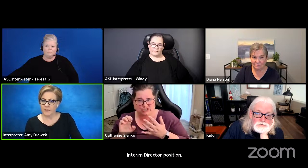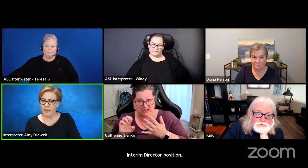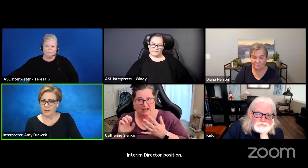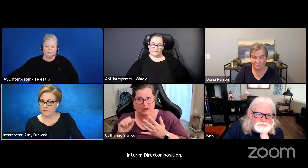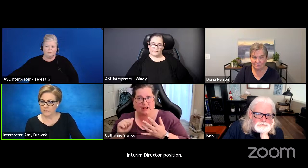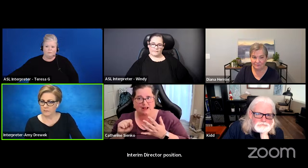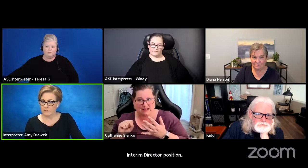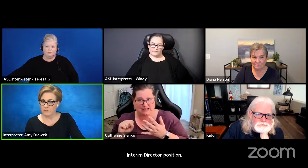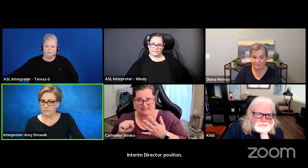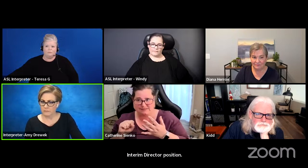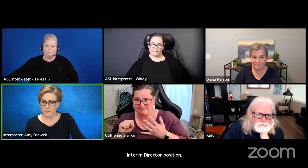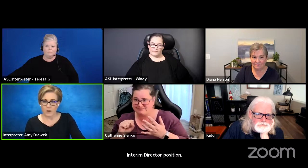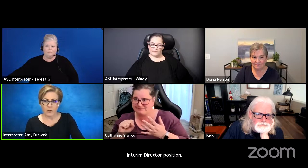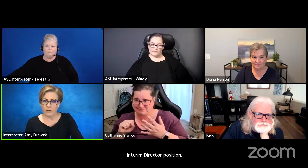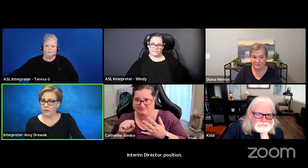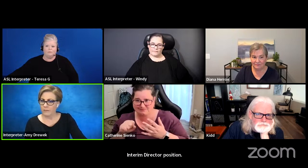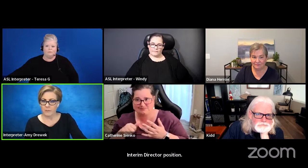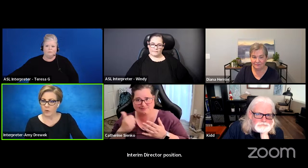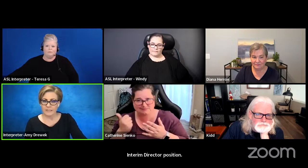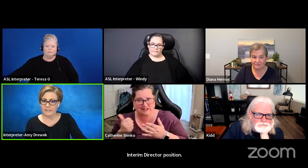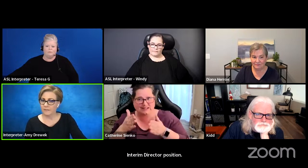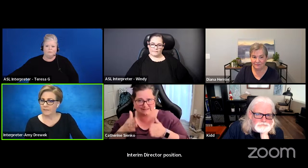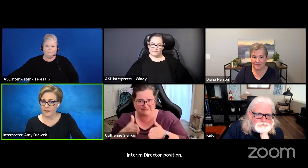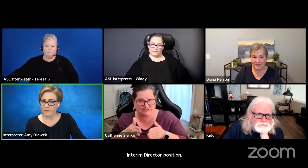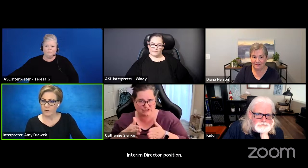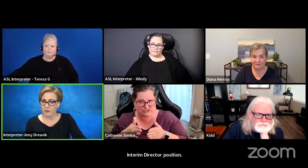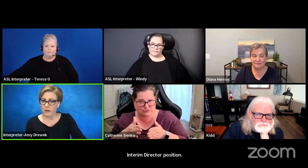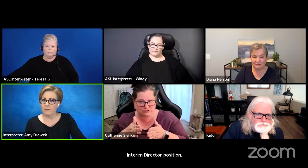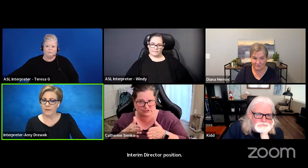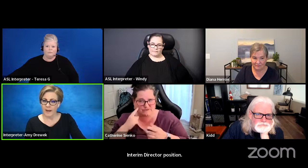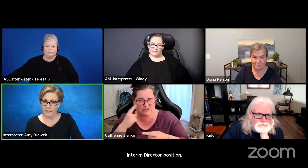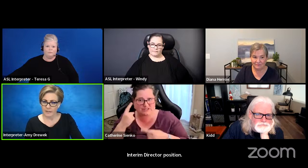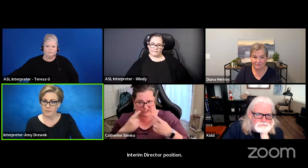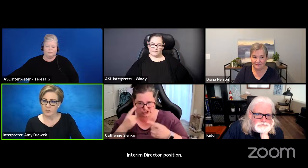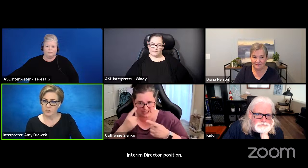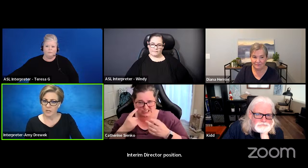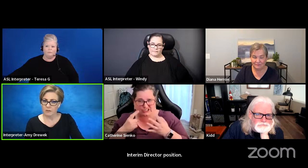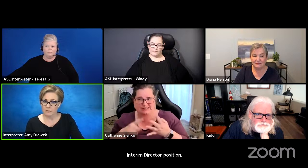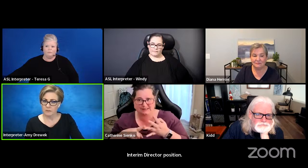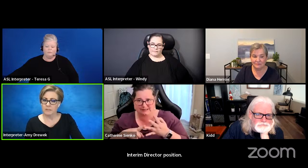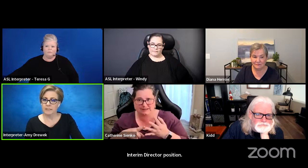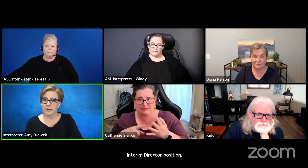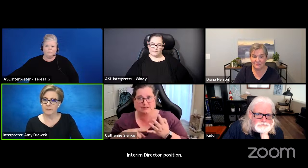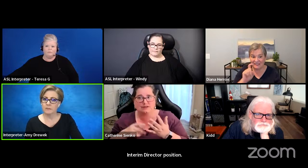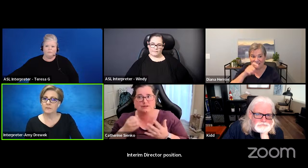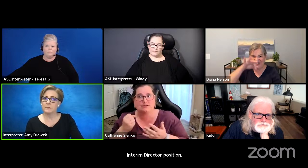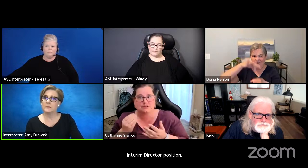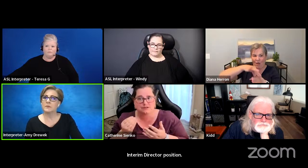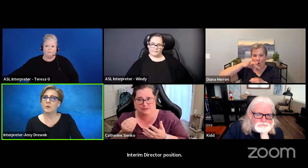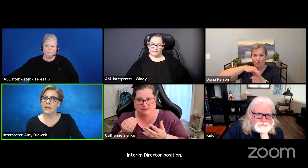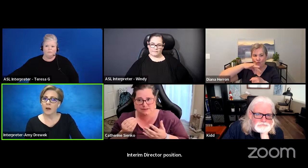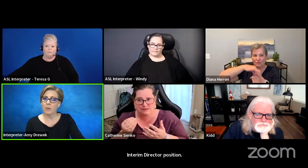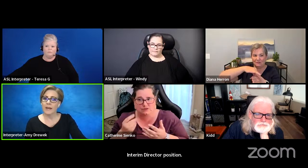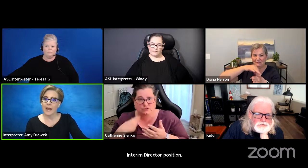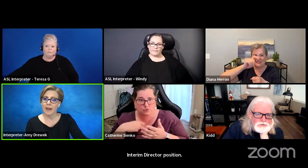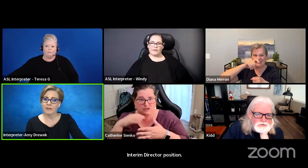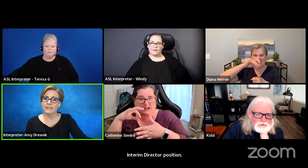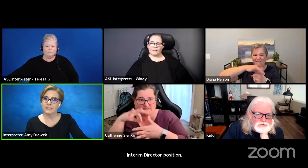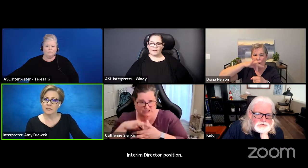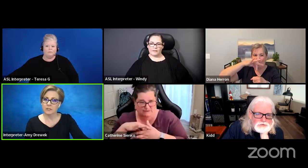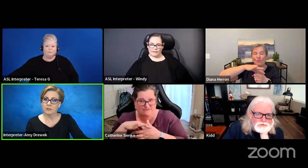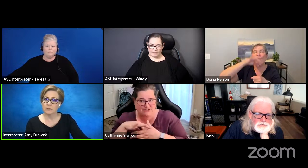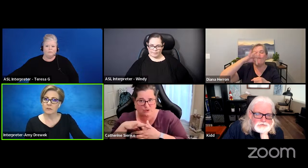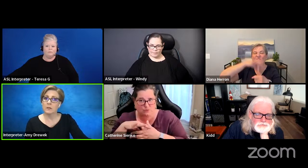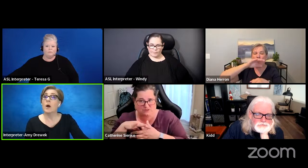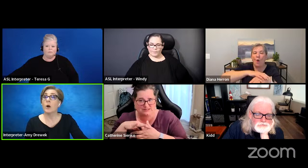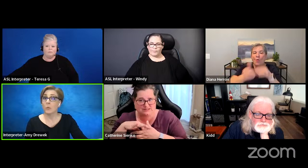I believe that the board is in favor of adding Michelle's names. So now